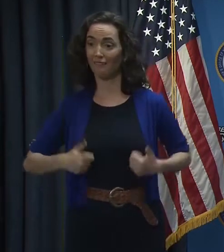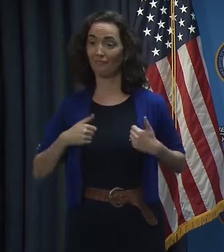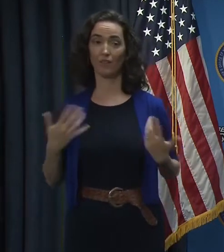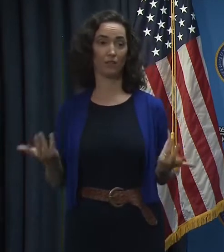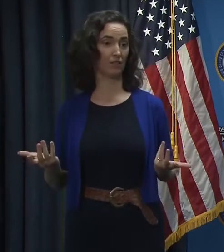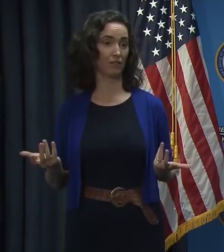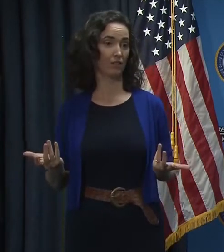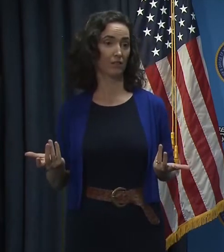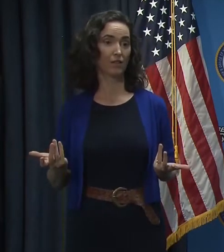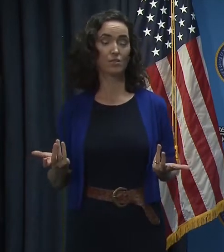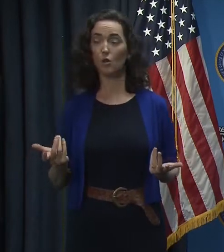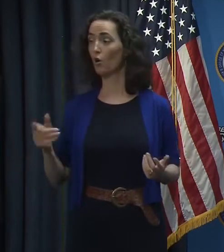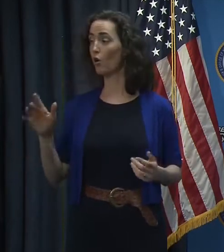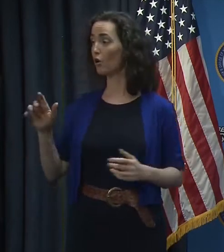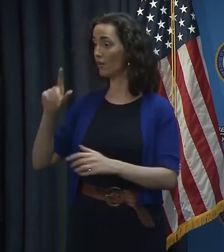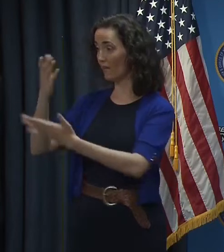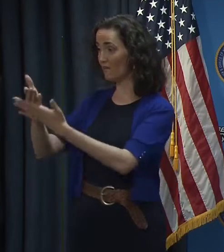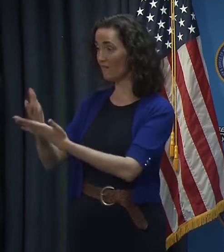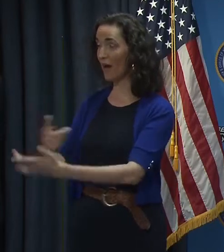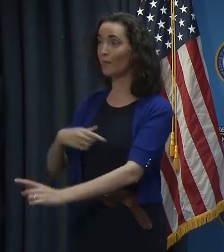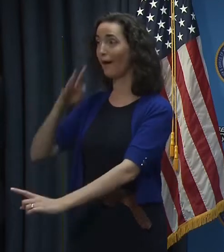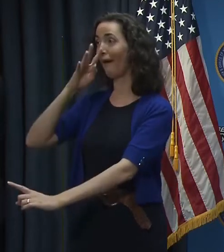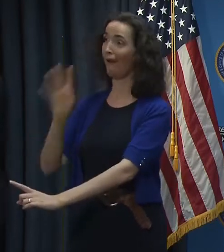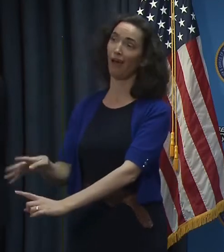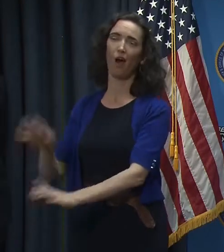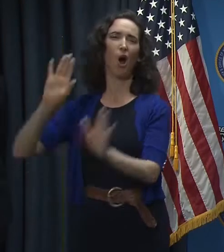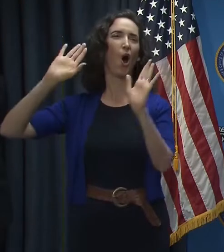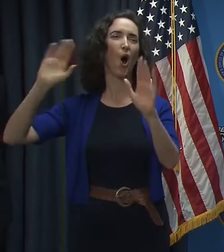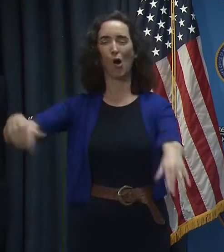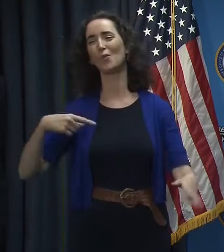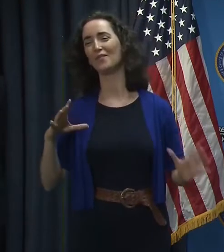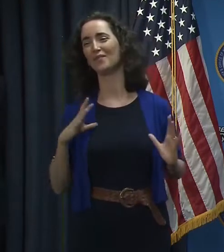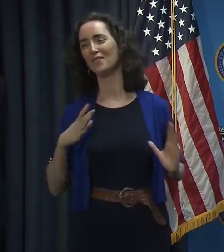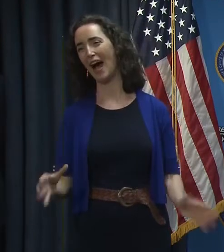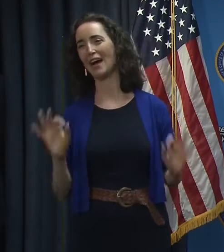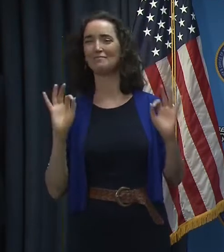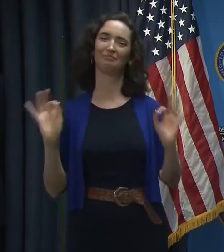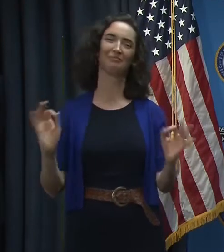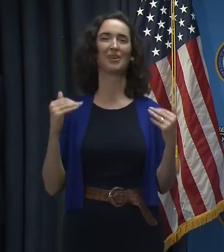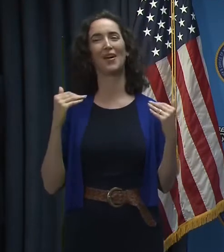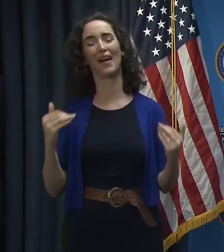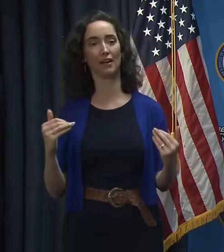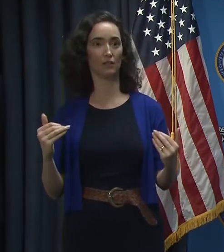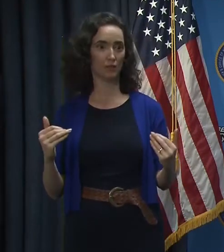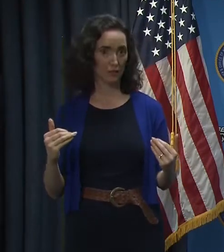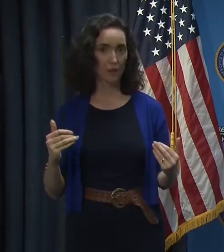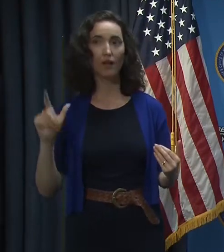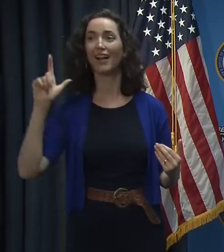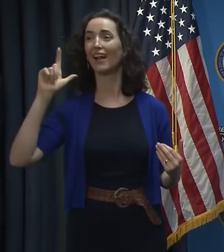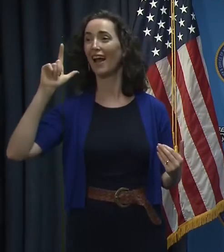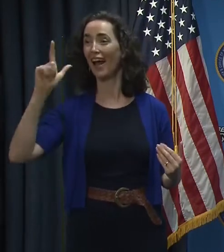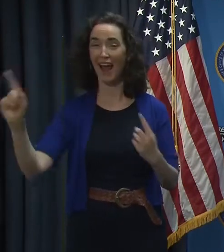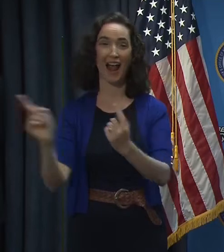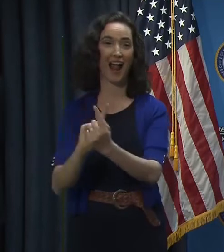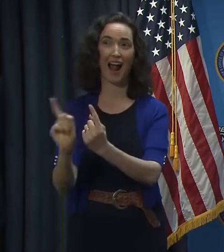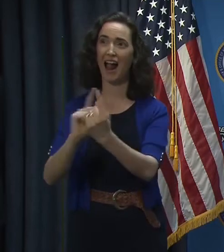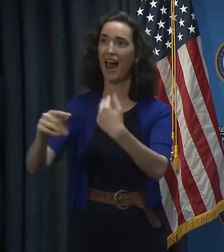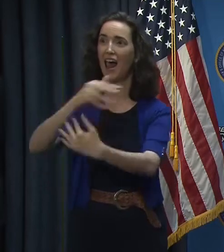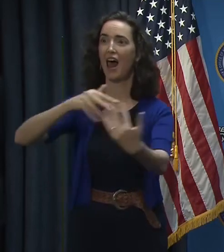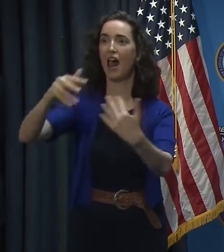worst thing I can do is ignore the reality, pretend that we're in a better place than we are, only to have more contact and